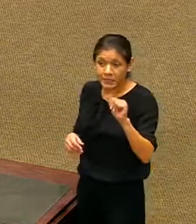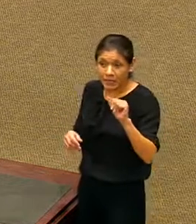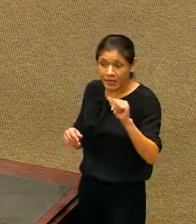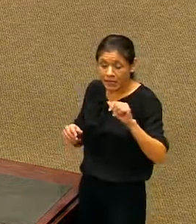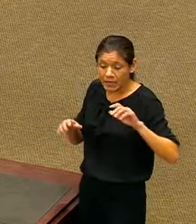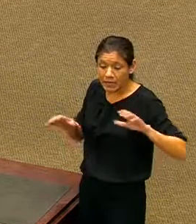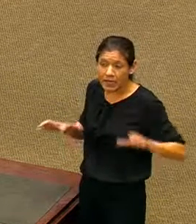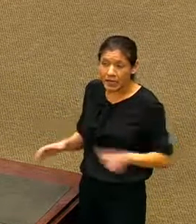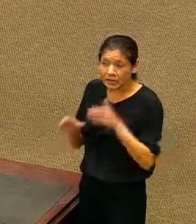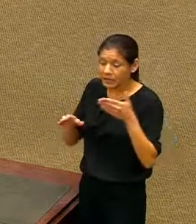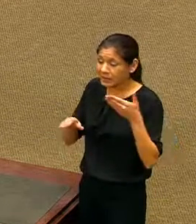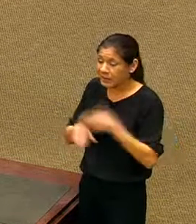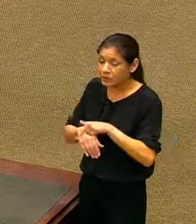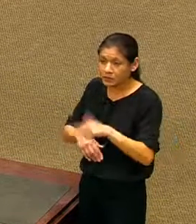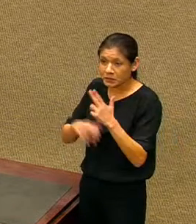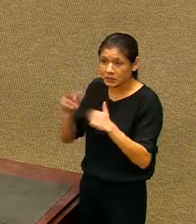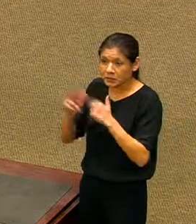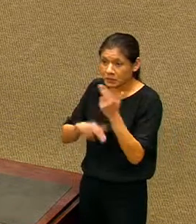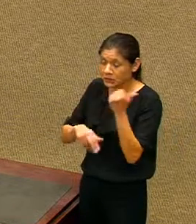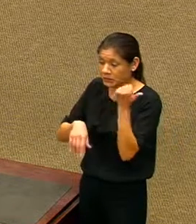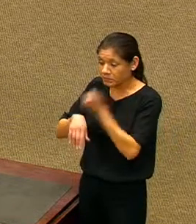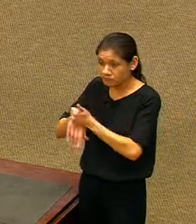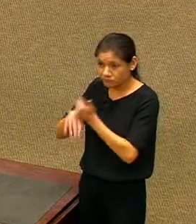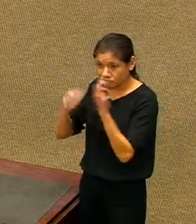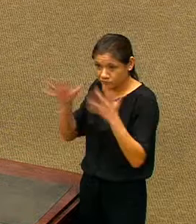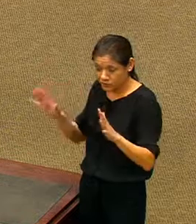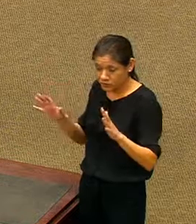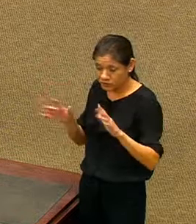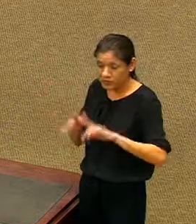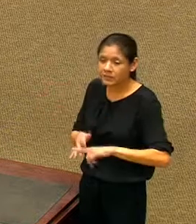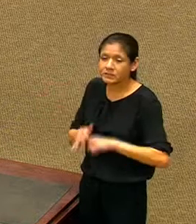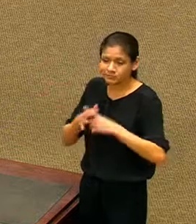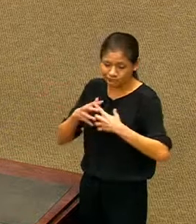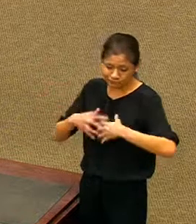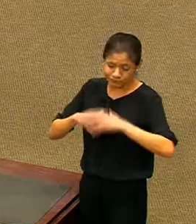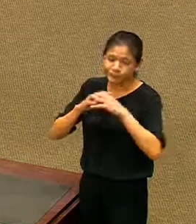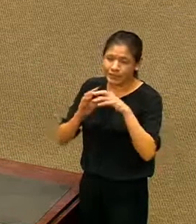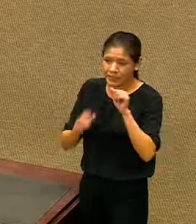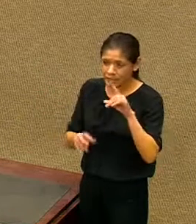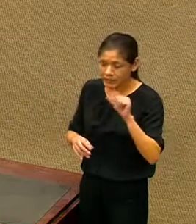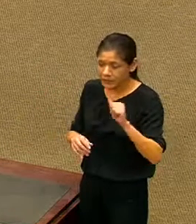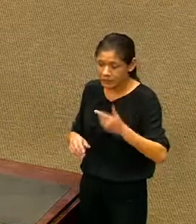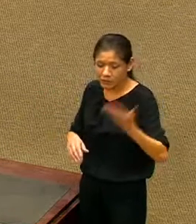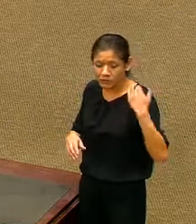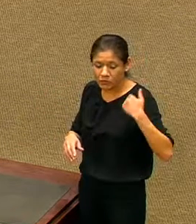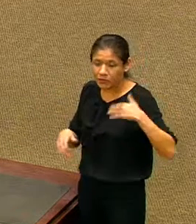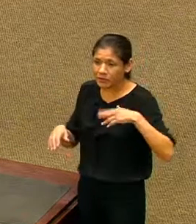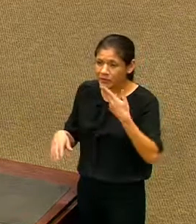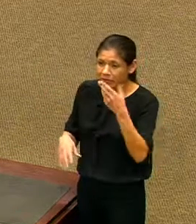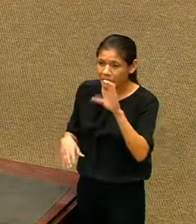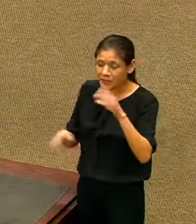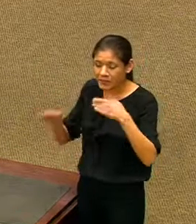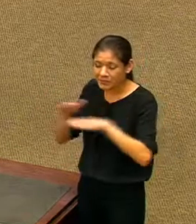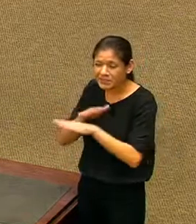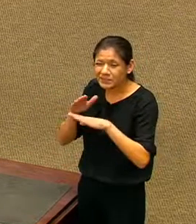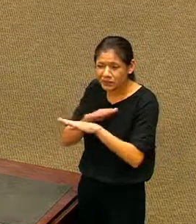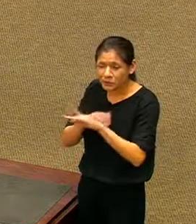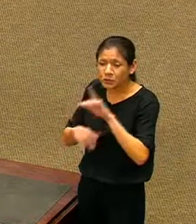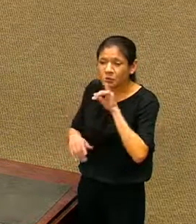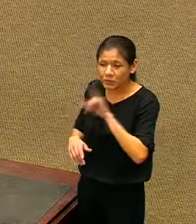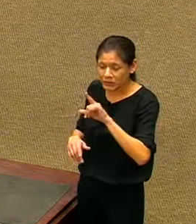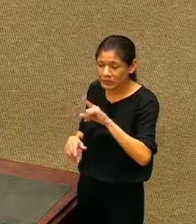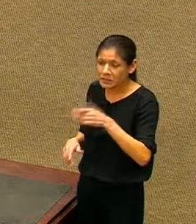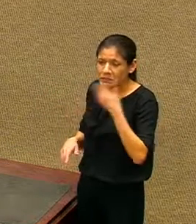enacted after this building was built. Back before that, handicapped accessibility was really more a